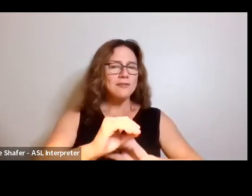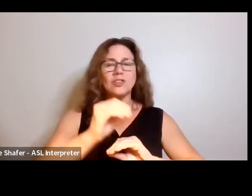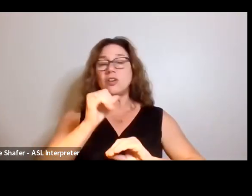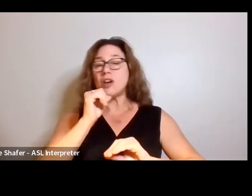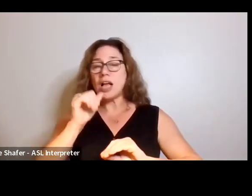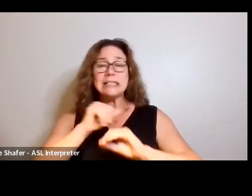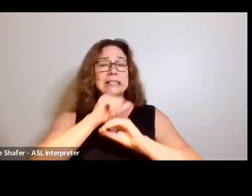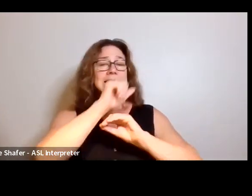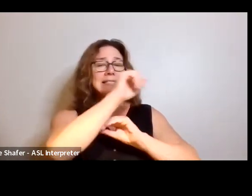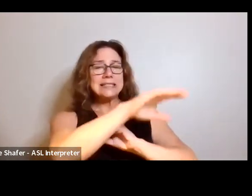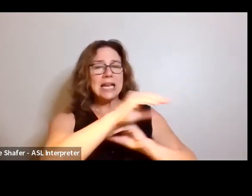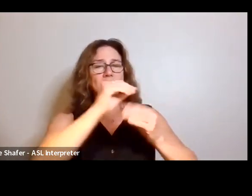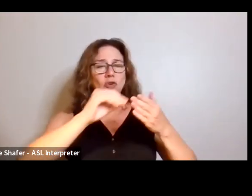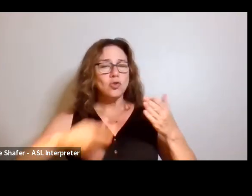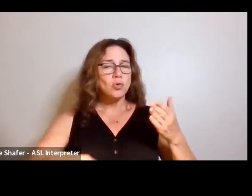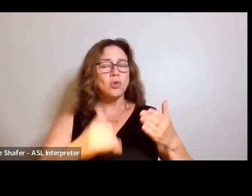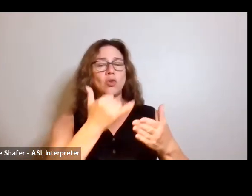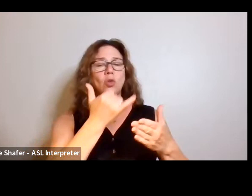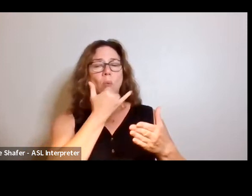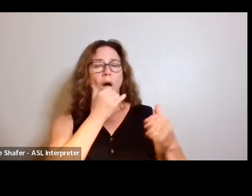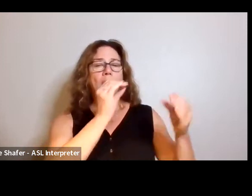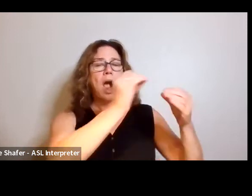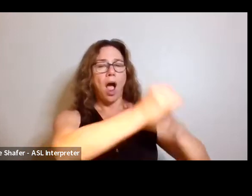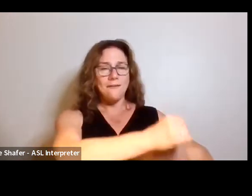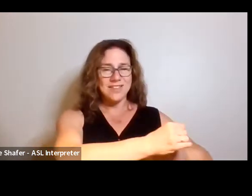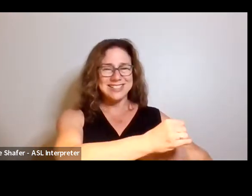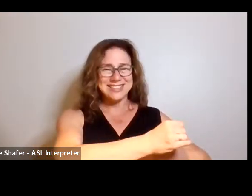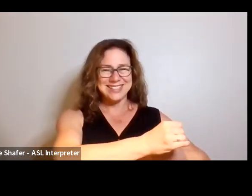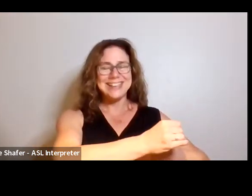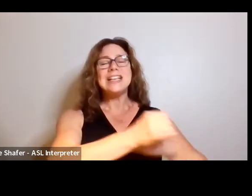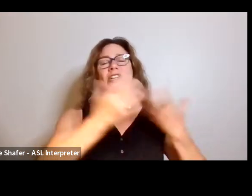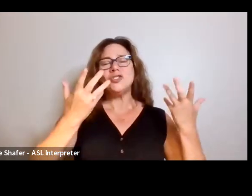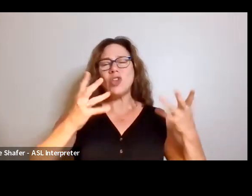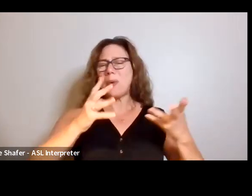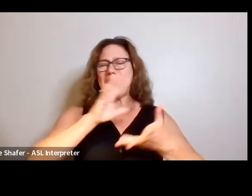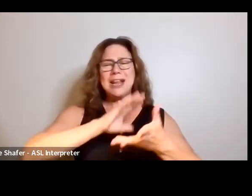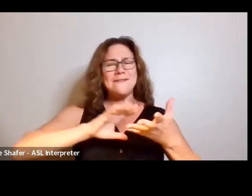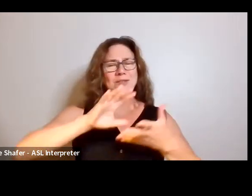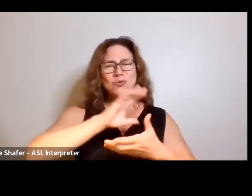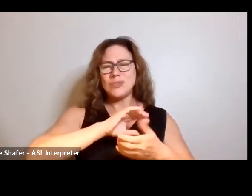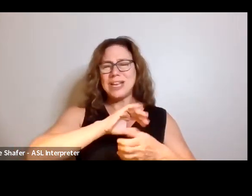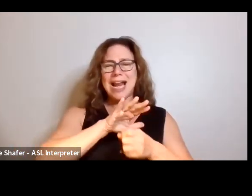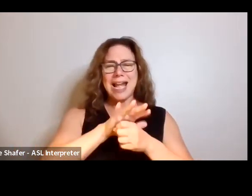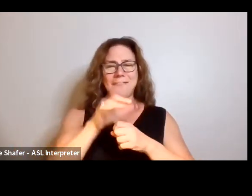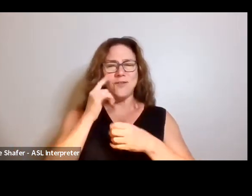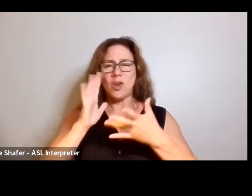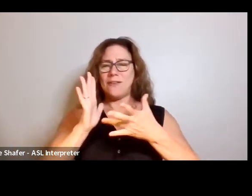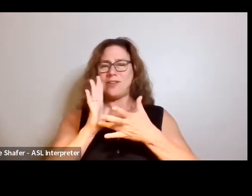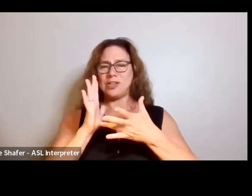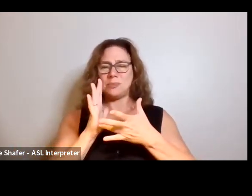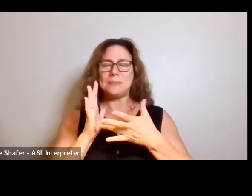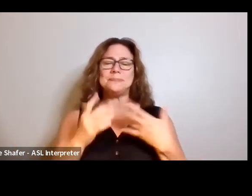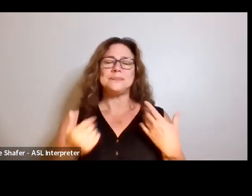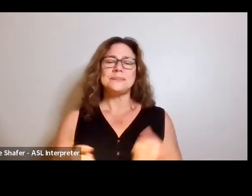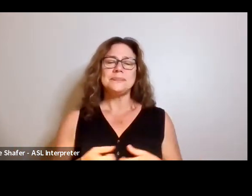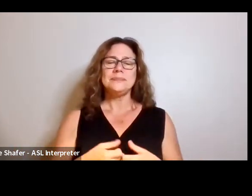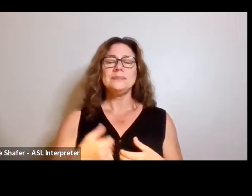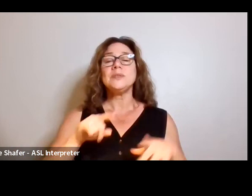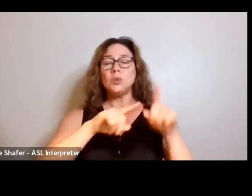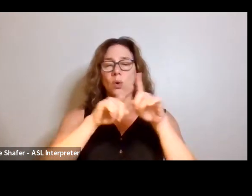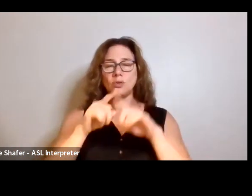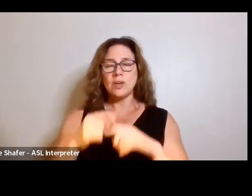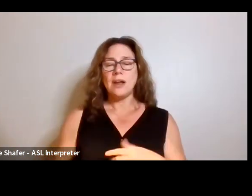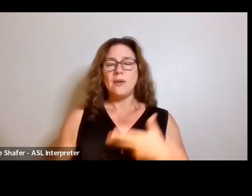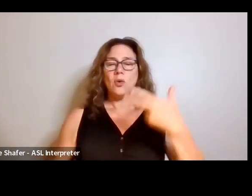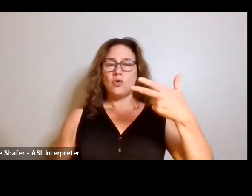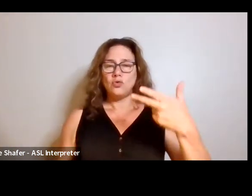students to the wrong places on the first day of school. It's already confusing enough as it is for freshmen. We also have 3